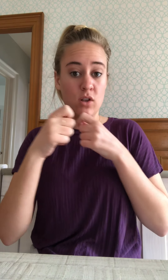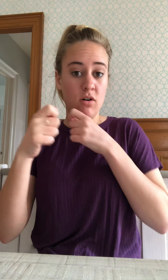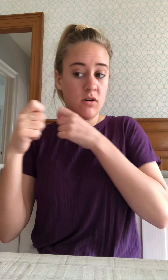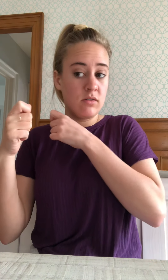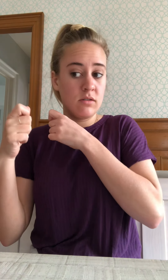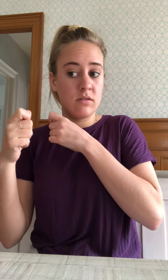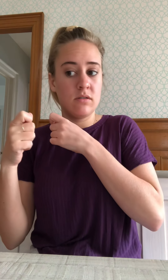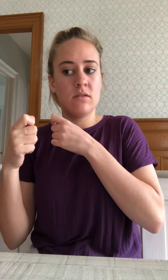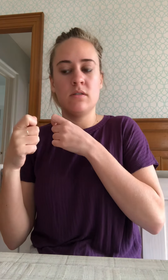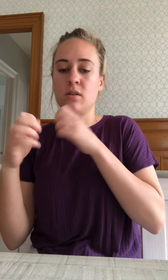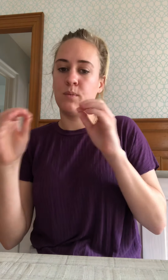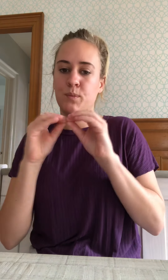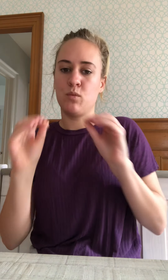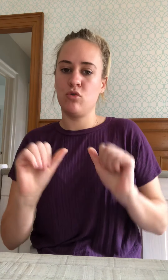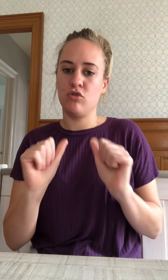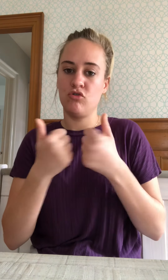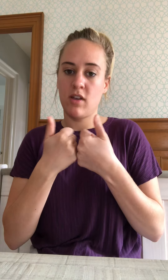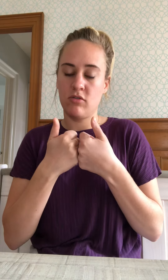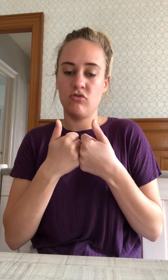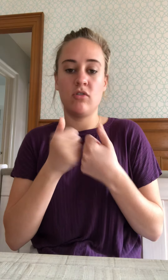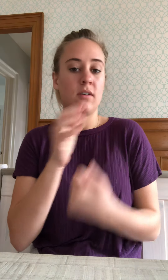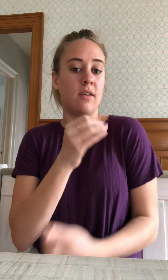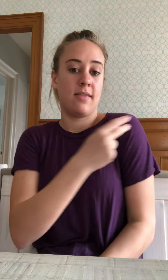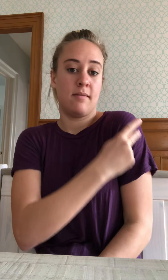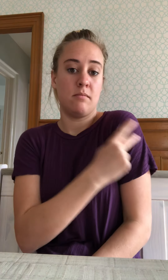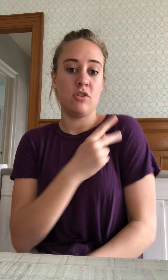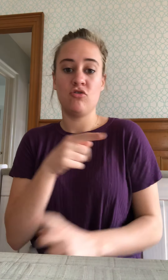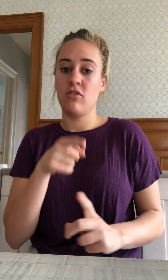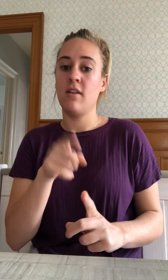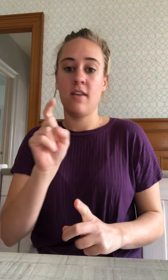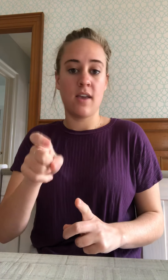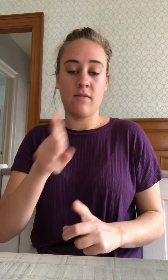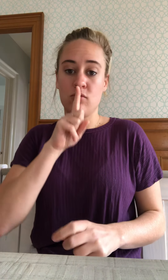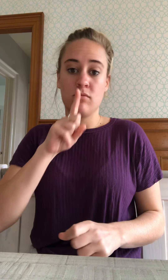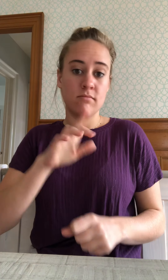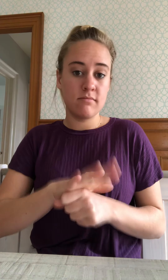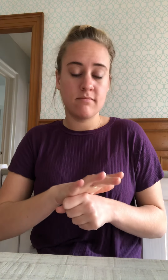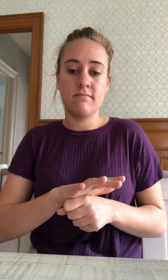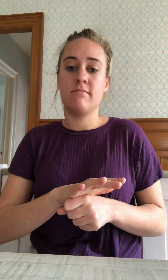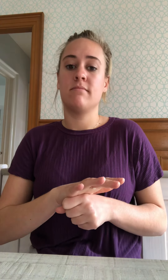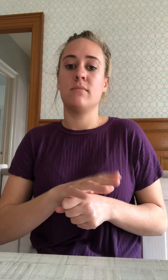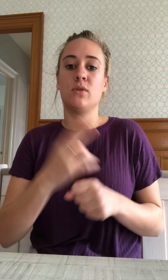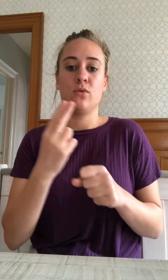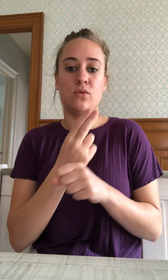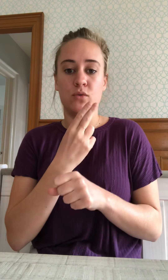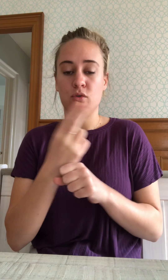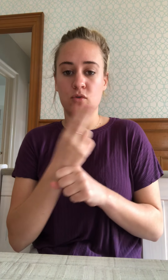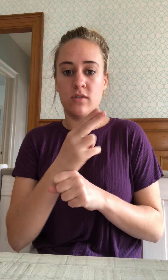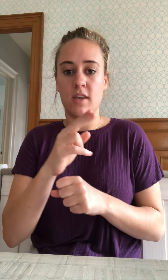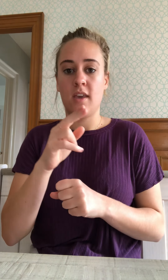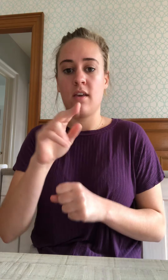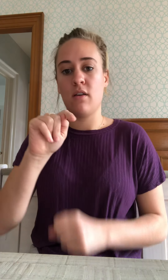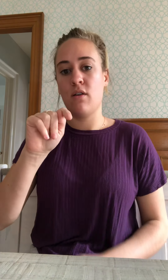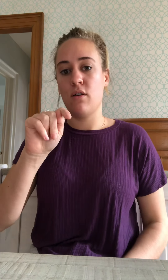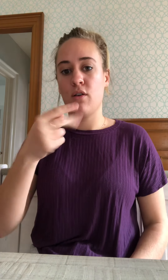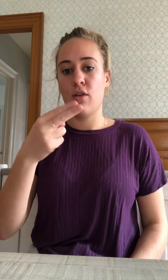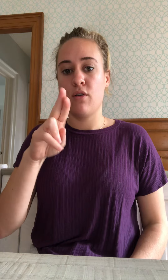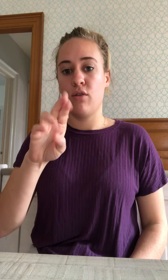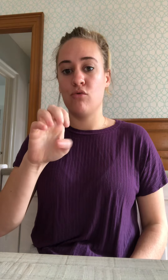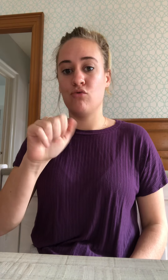more difficult, and the patient has to be committed to using floss threaders or getting under that wire and flossing.